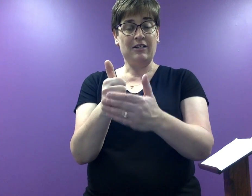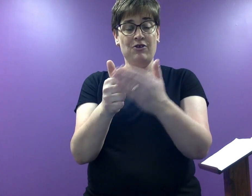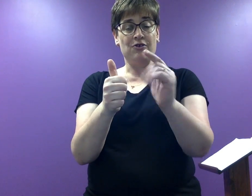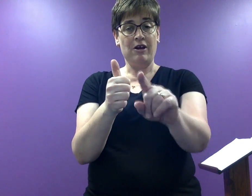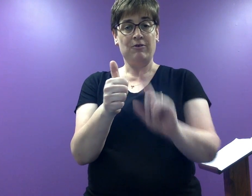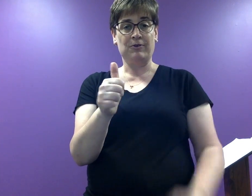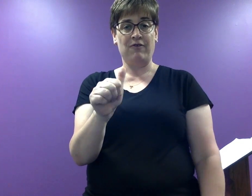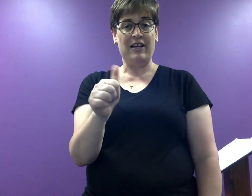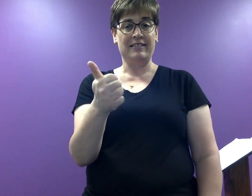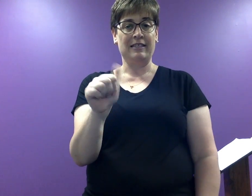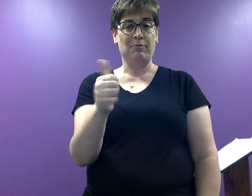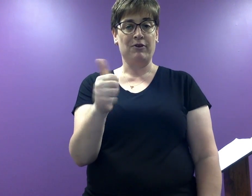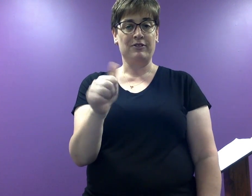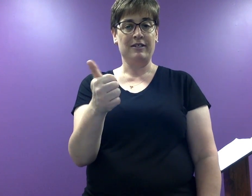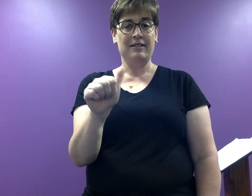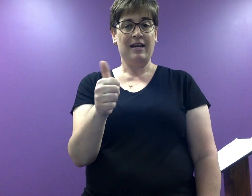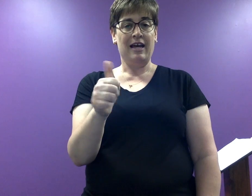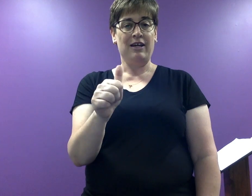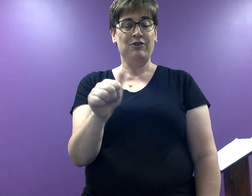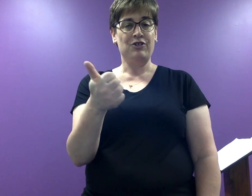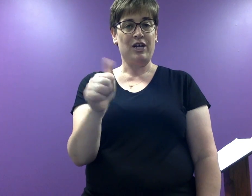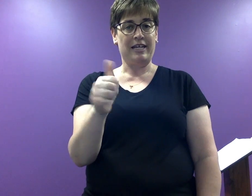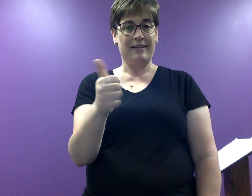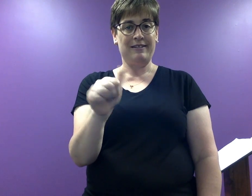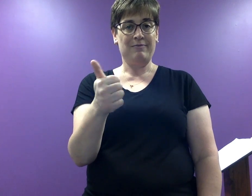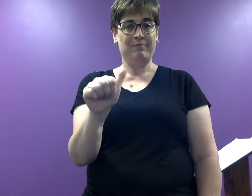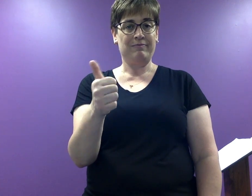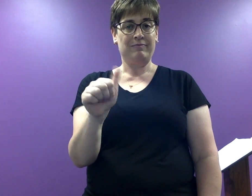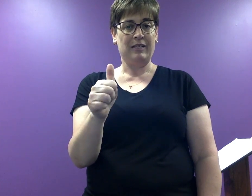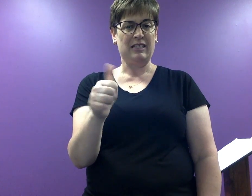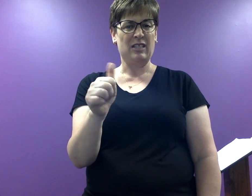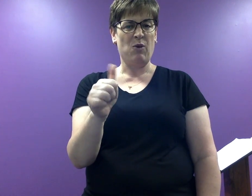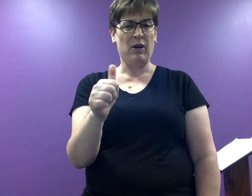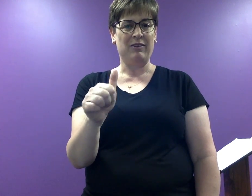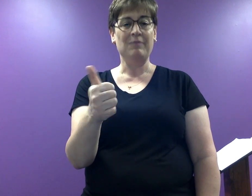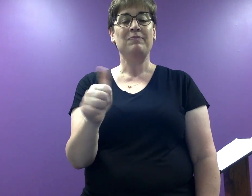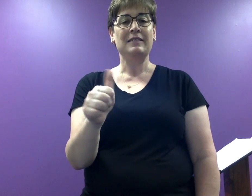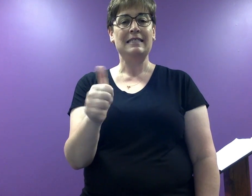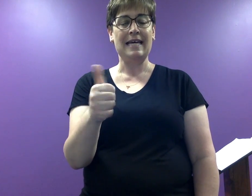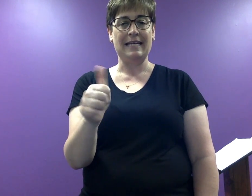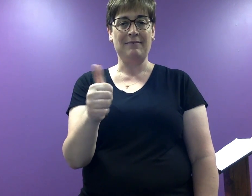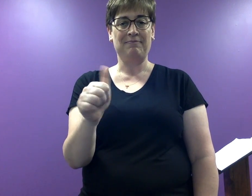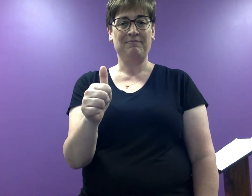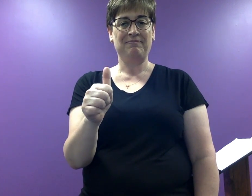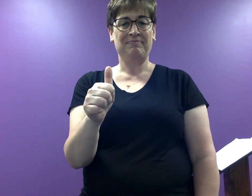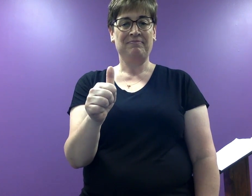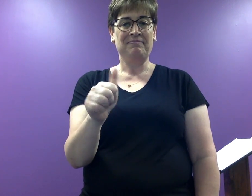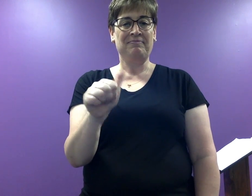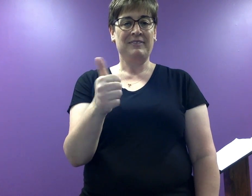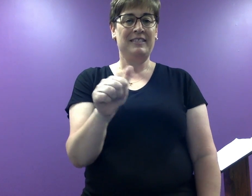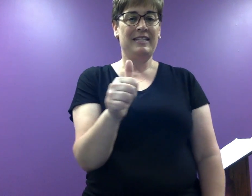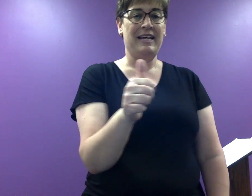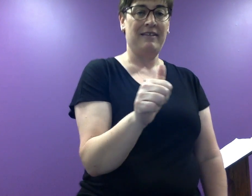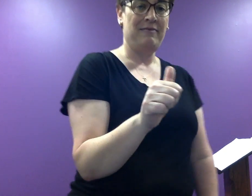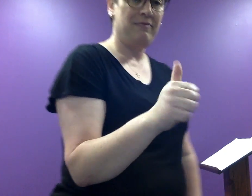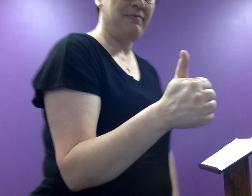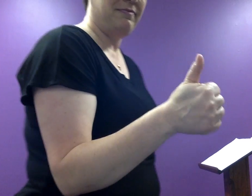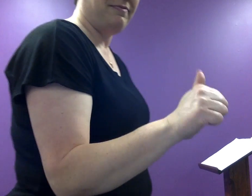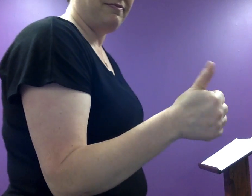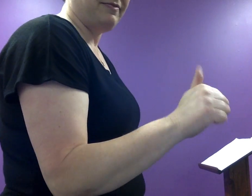your knuckles are facing the person. And you just shake it. Like just kind of wiggle it. 10, 10,